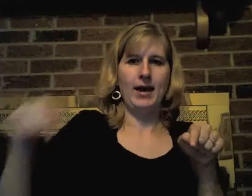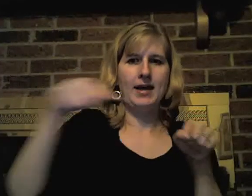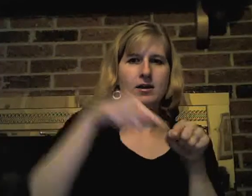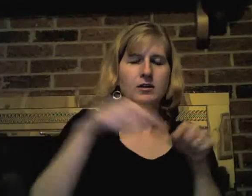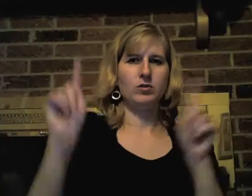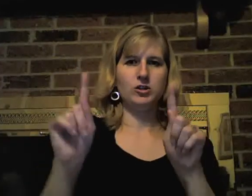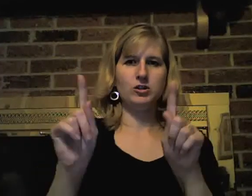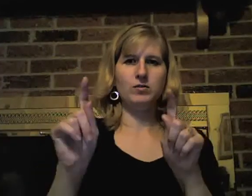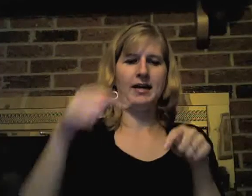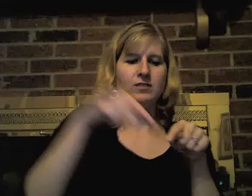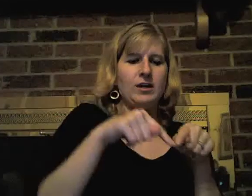2 index fingers,